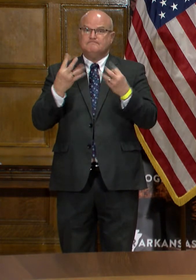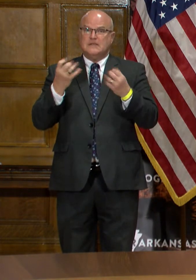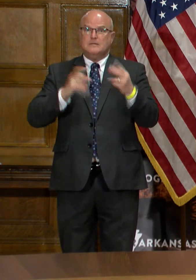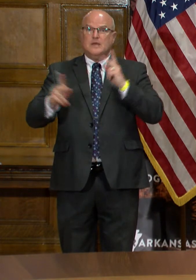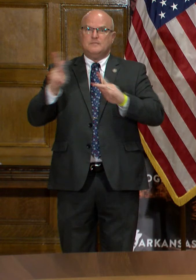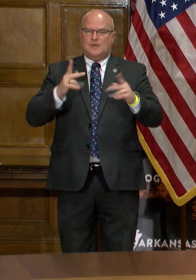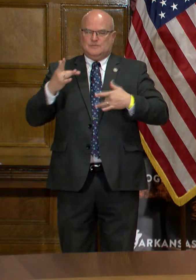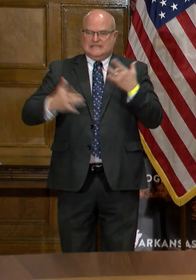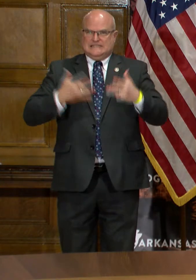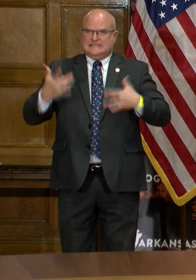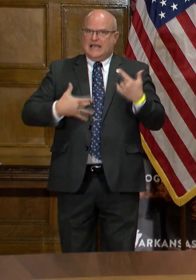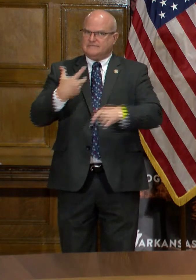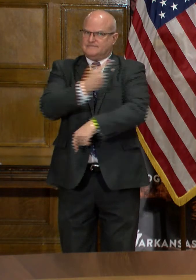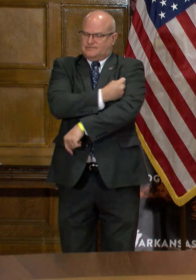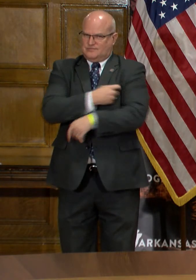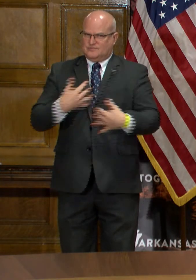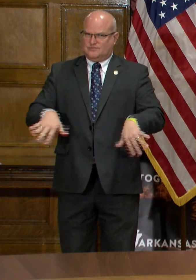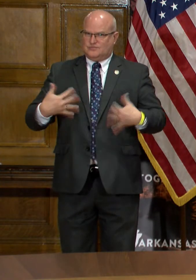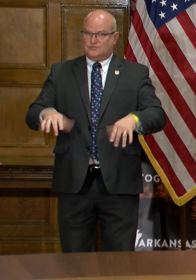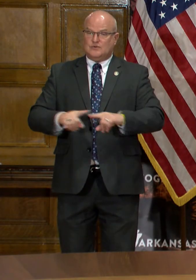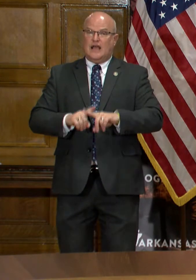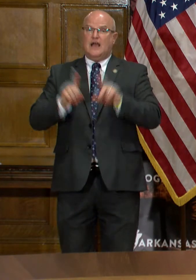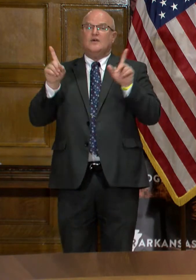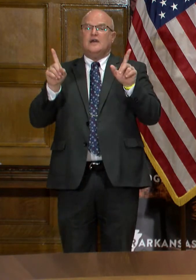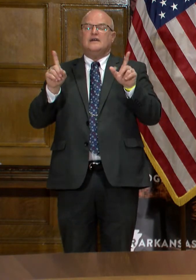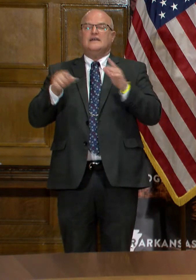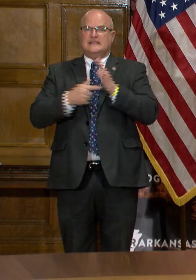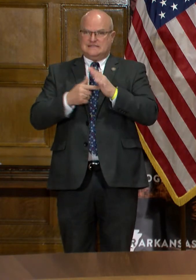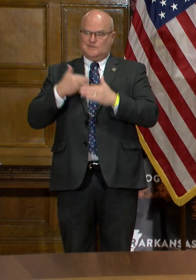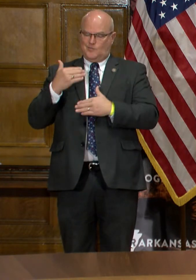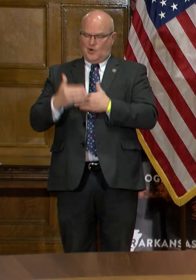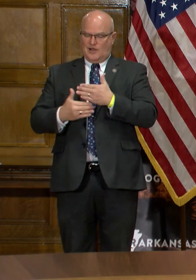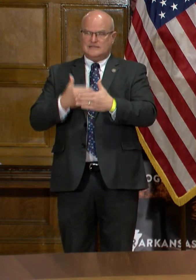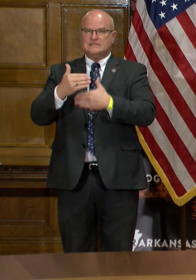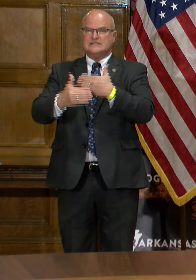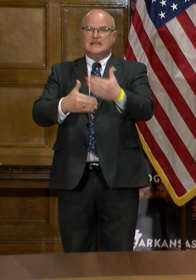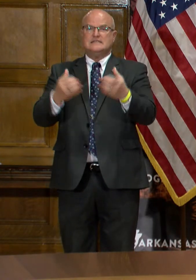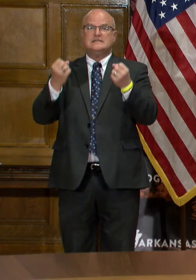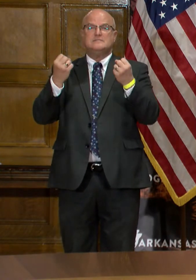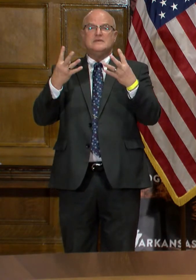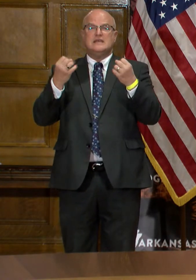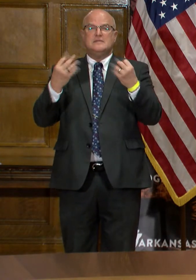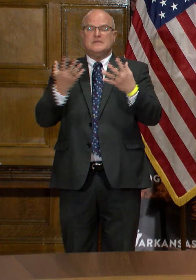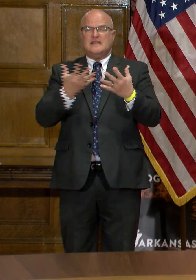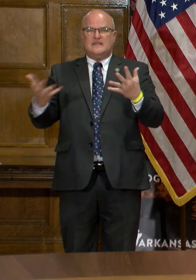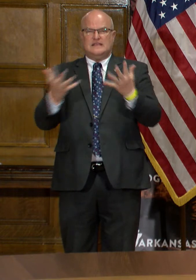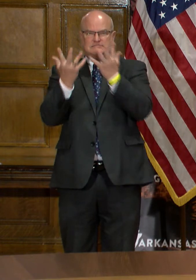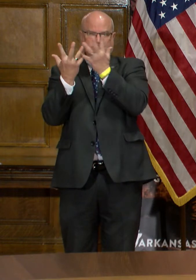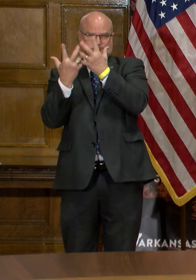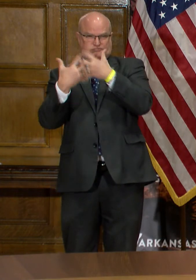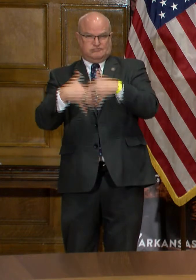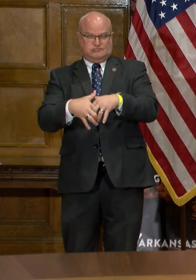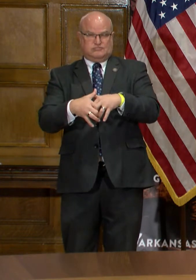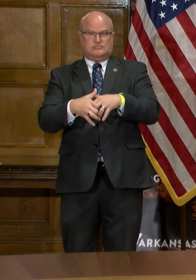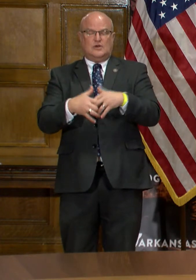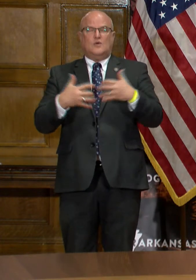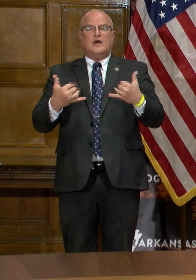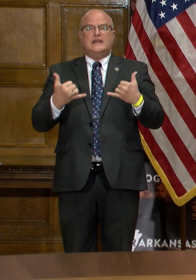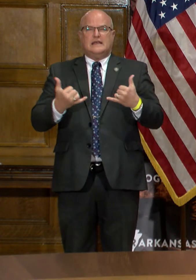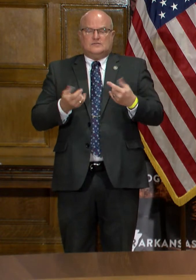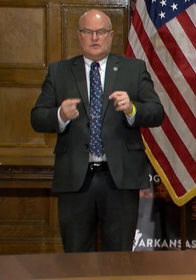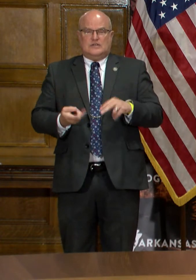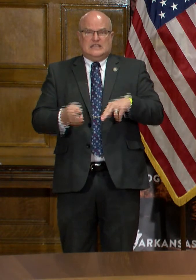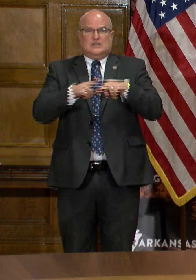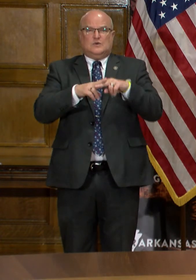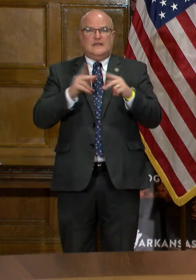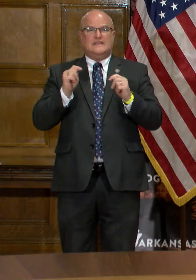very excited about getting the vaccines. However, this is a process. There are a lot of logistics to work out. We're working to increase